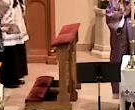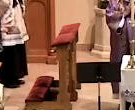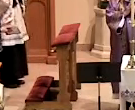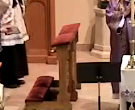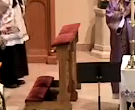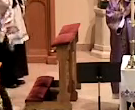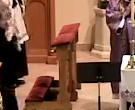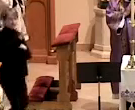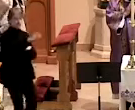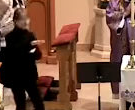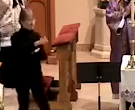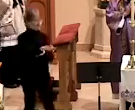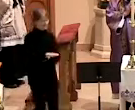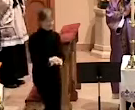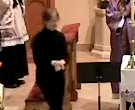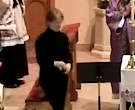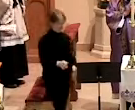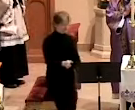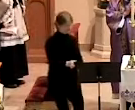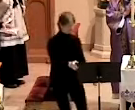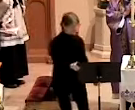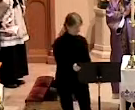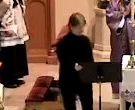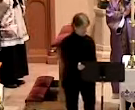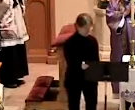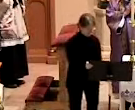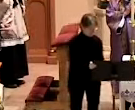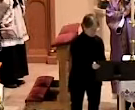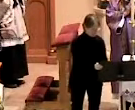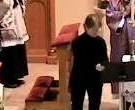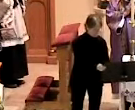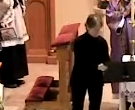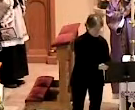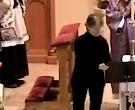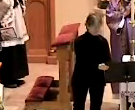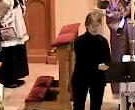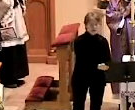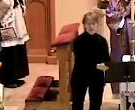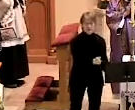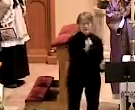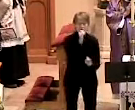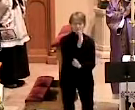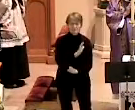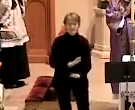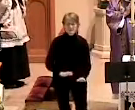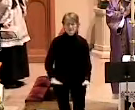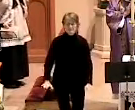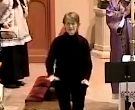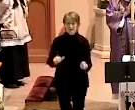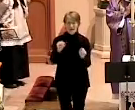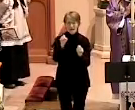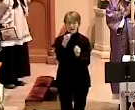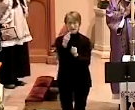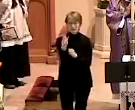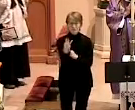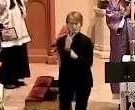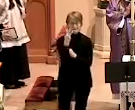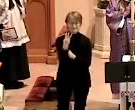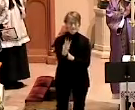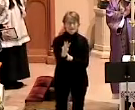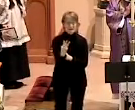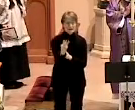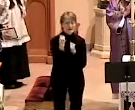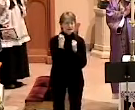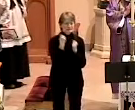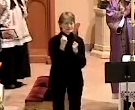Good afternoon. And blessed Ash Wednesday to all of you. And it's beautiful to see all of